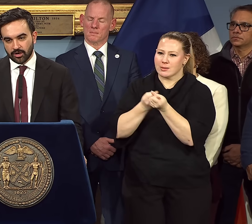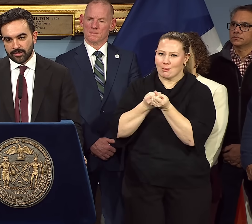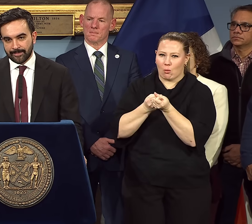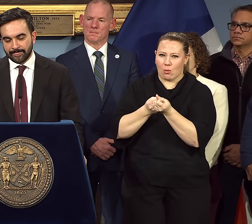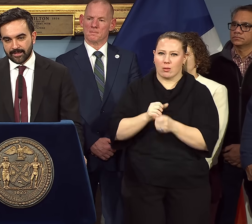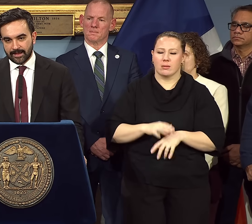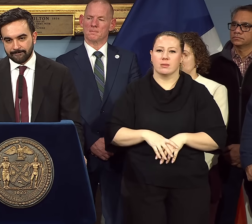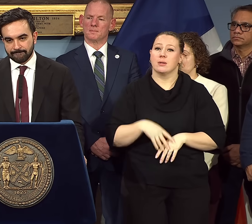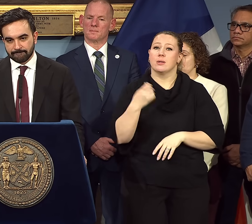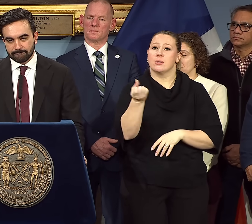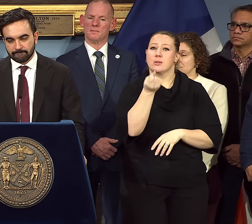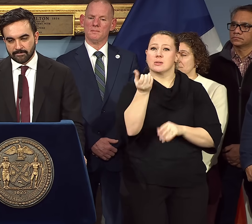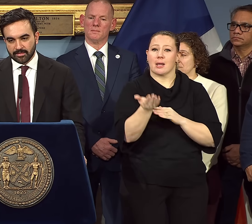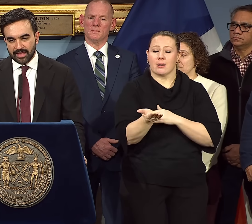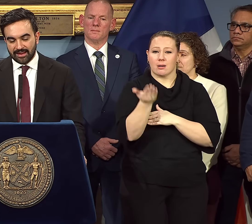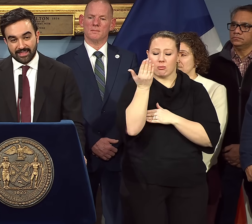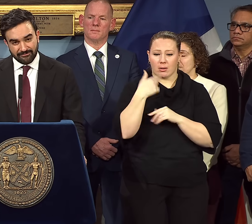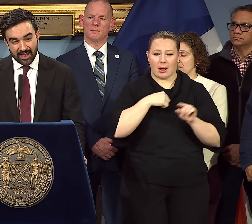we saw